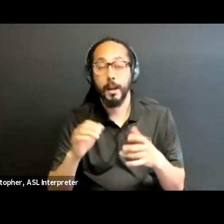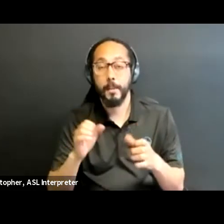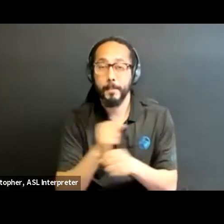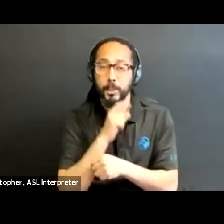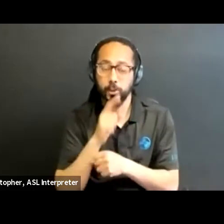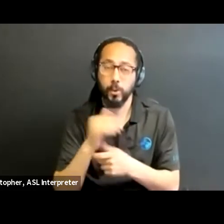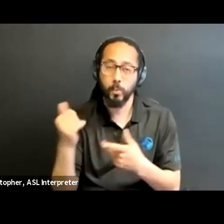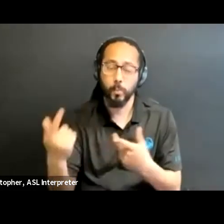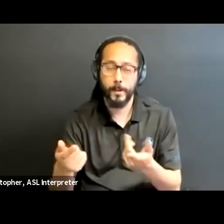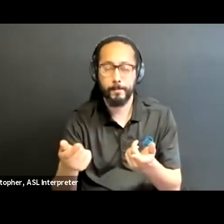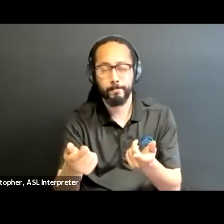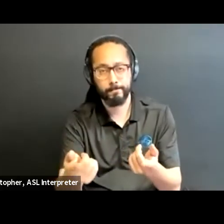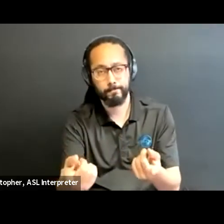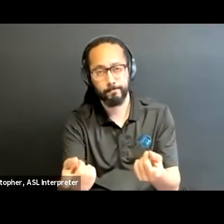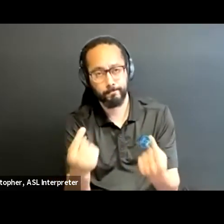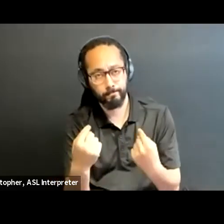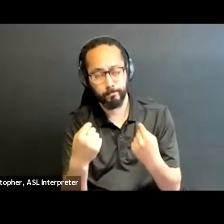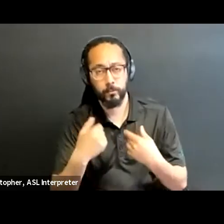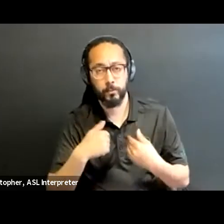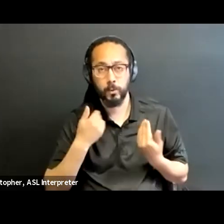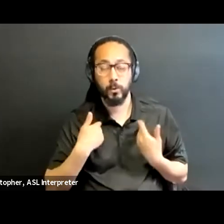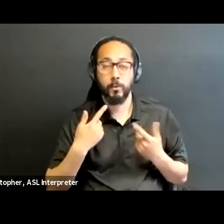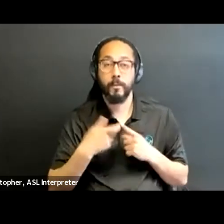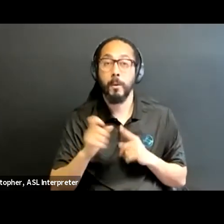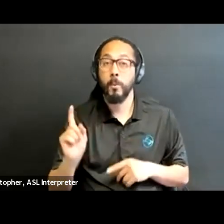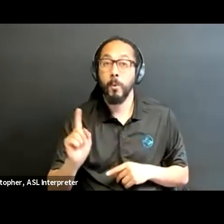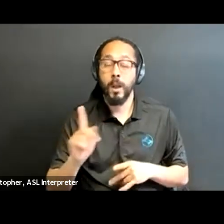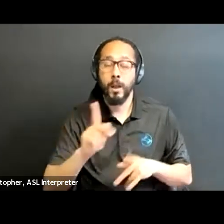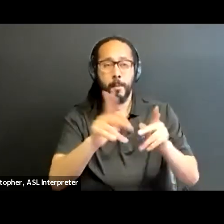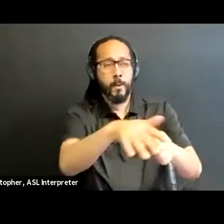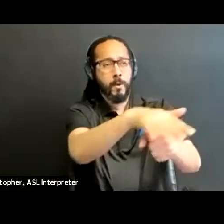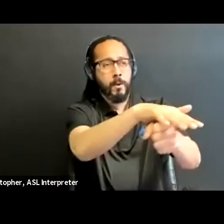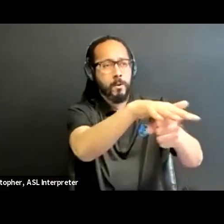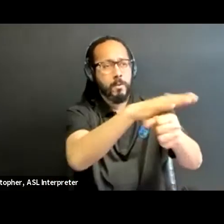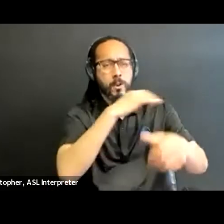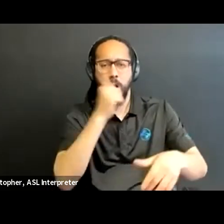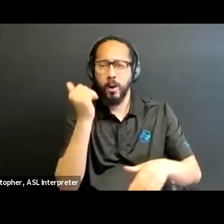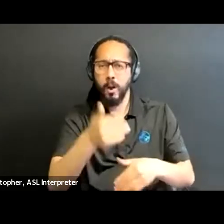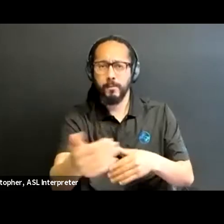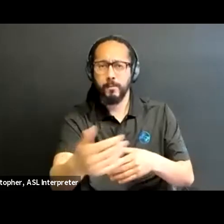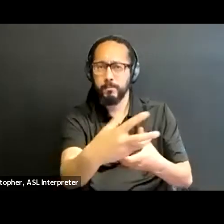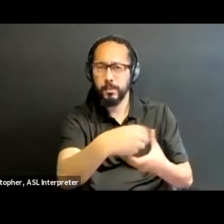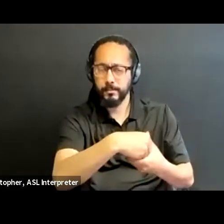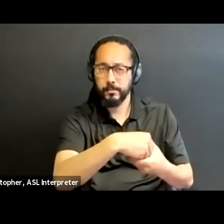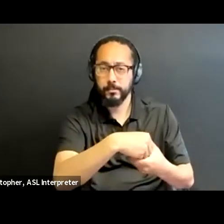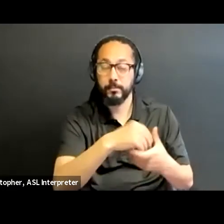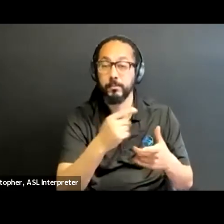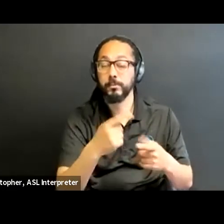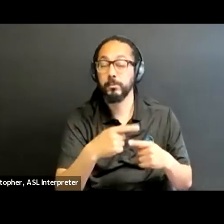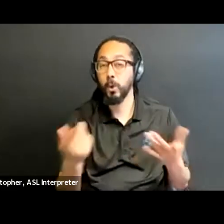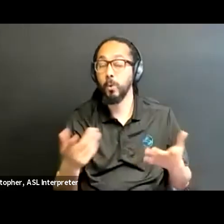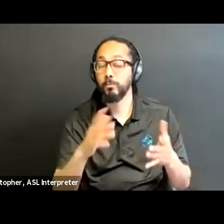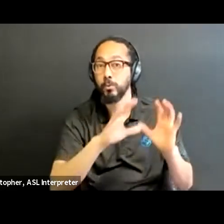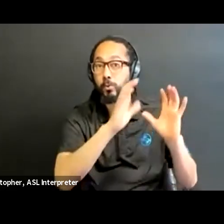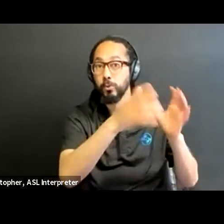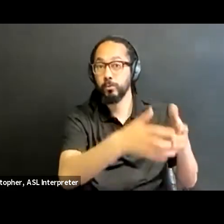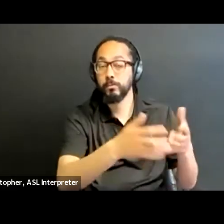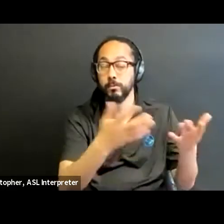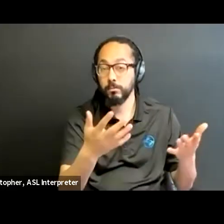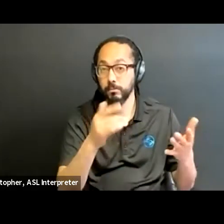youth from areas where we don't often see as much participation, so from groups which are commonly underrepresented in